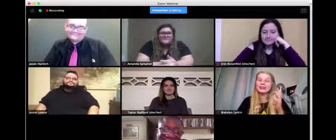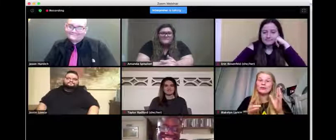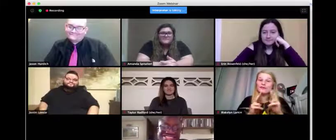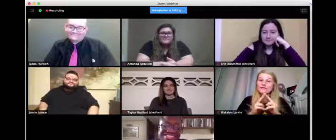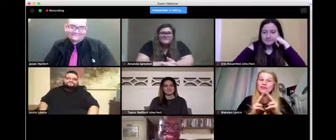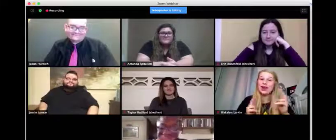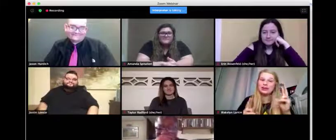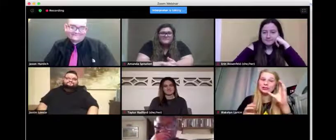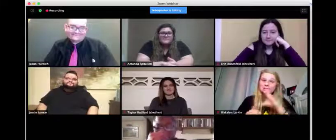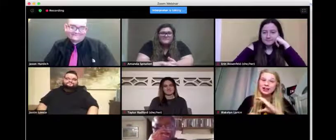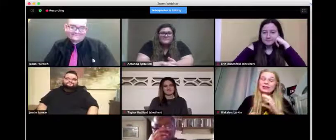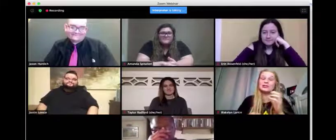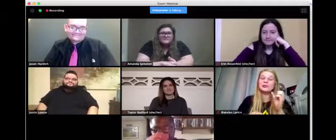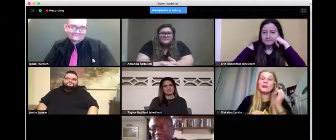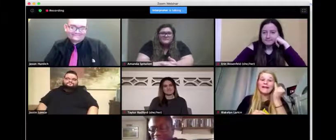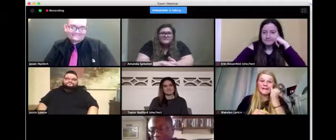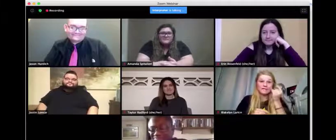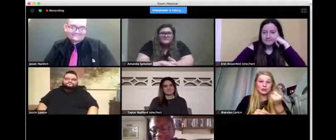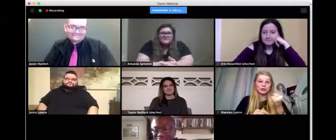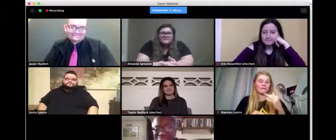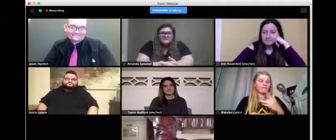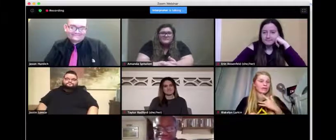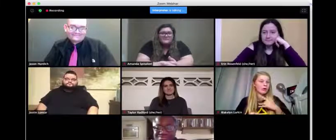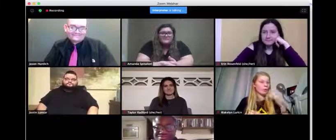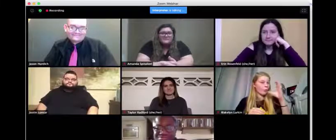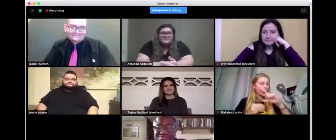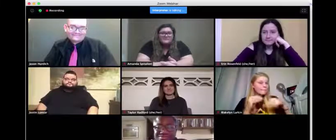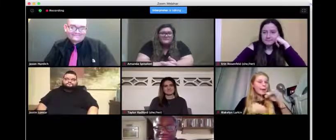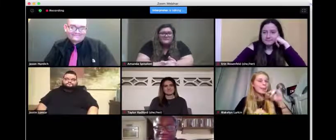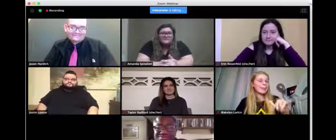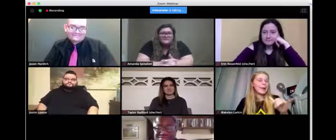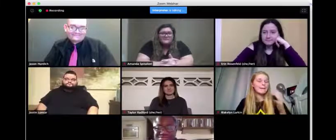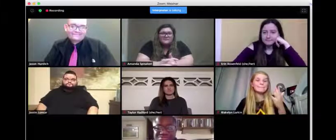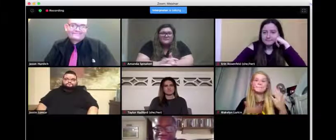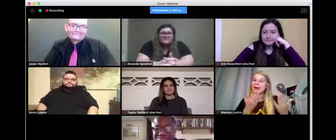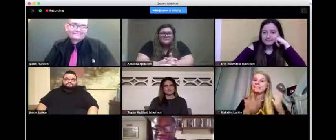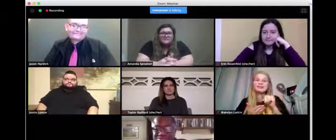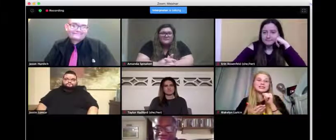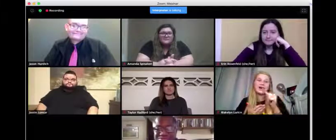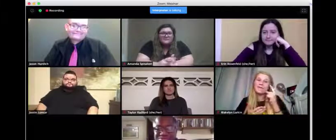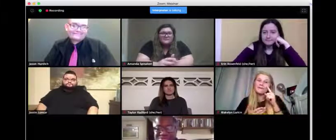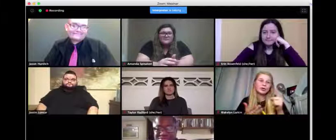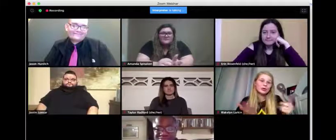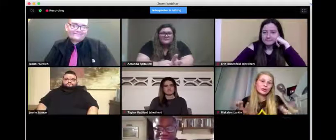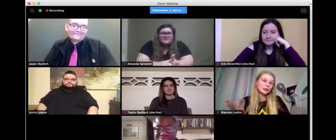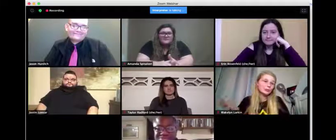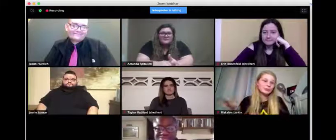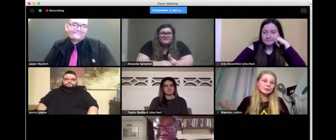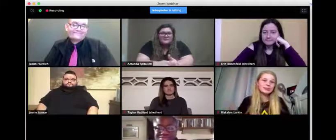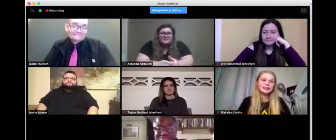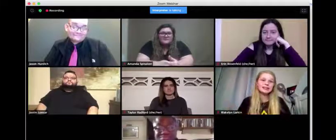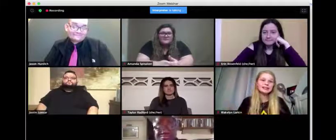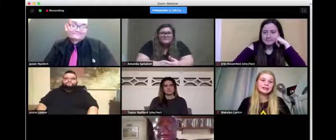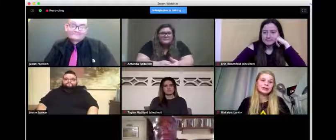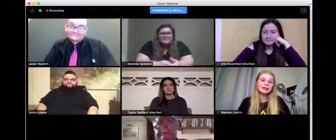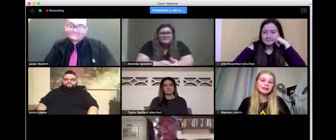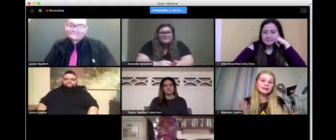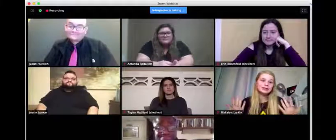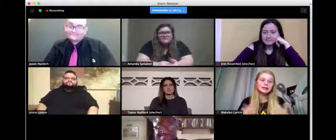that, maybe it's not for you. That's something to think about. So that's just what I would say about if you want to